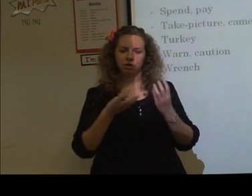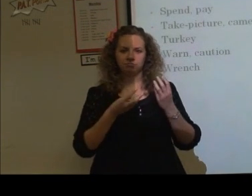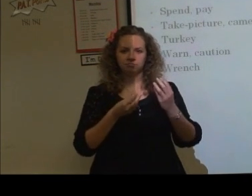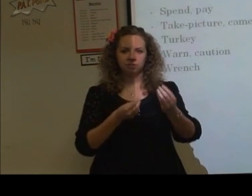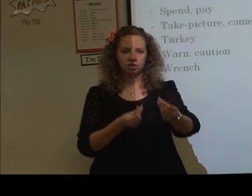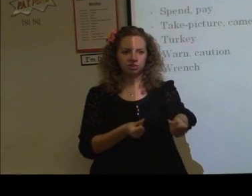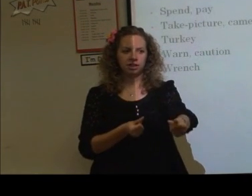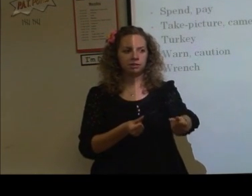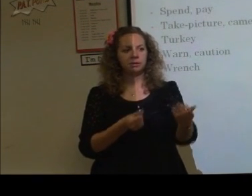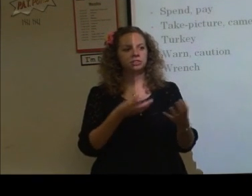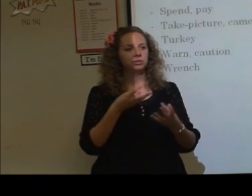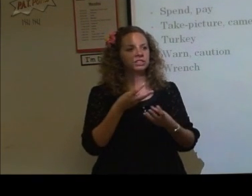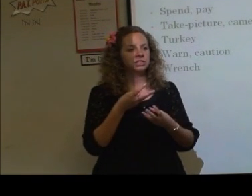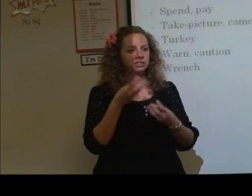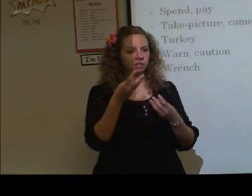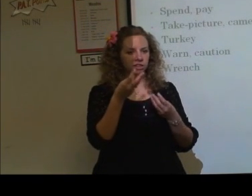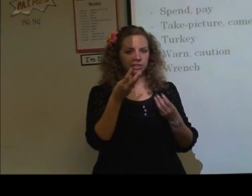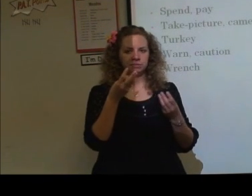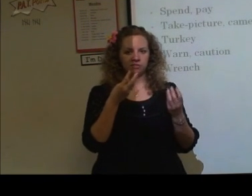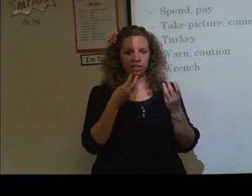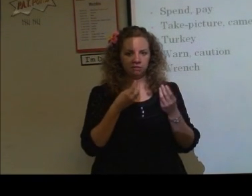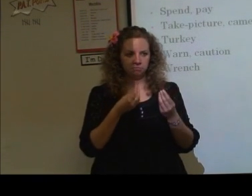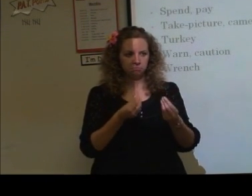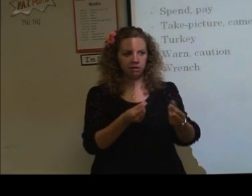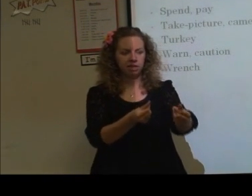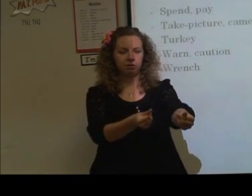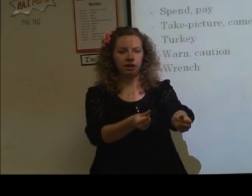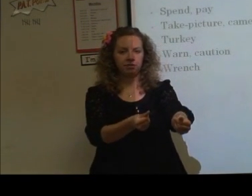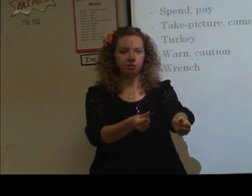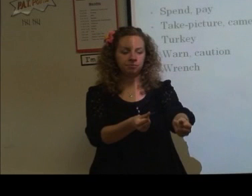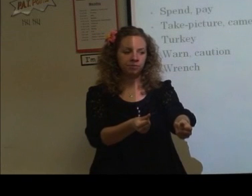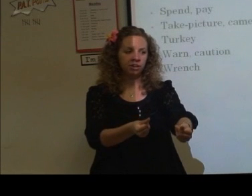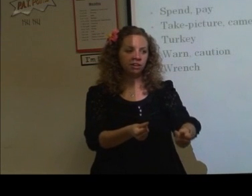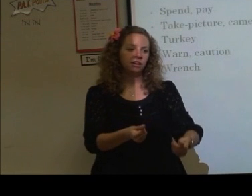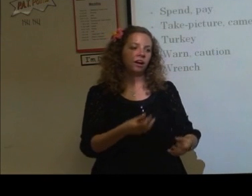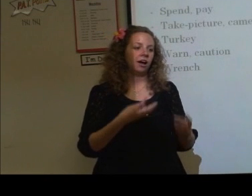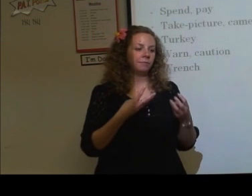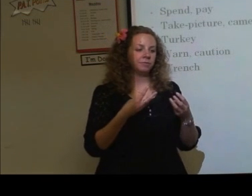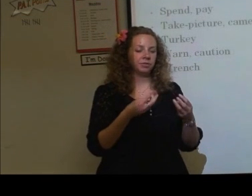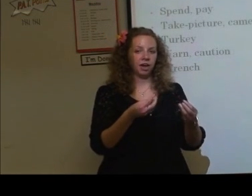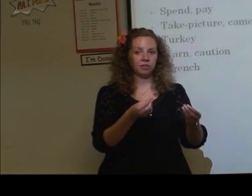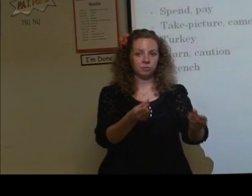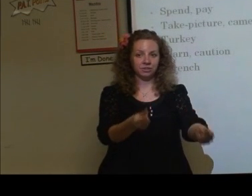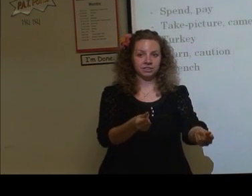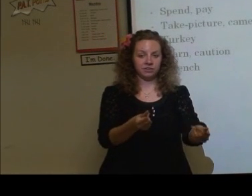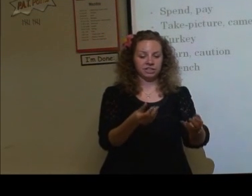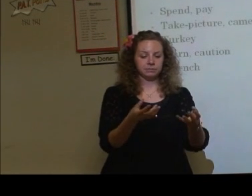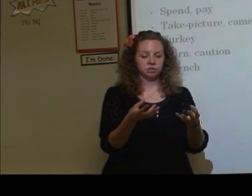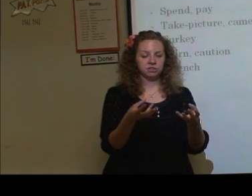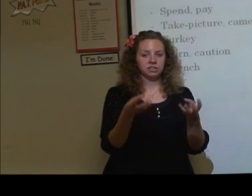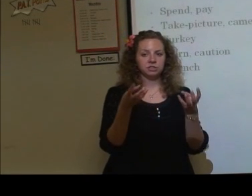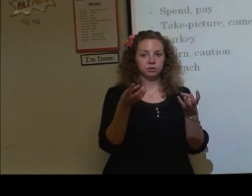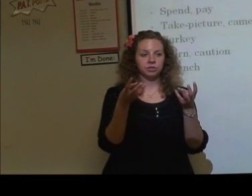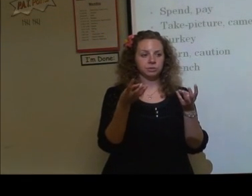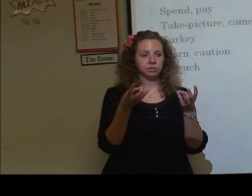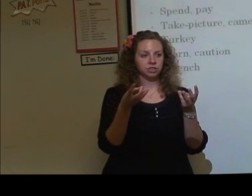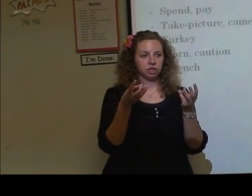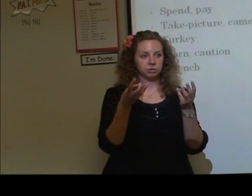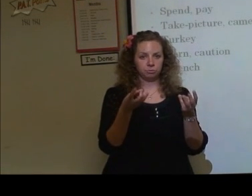it just kind of depends. So this is the concept of like money going out though. The other one that's very similar to this, so this one starts